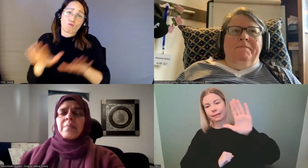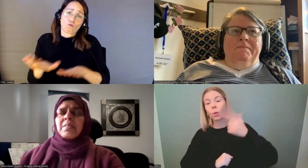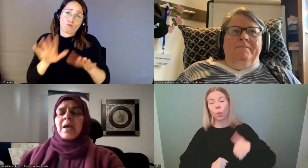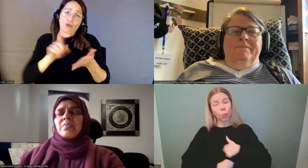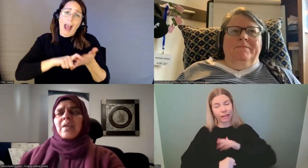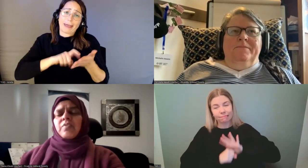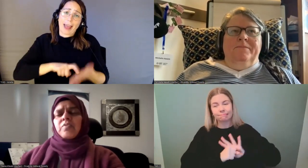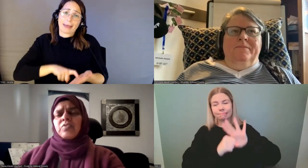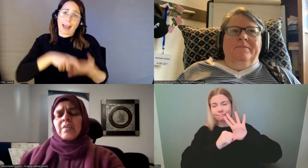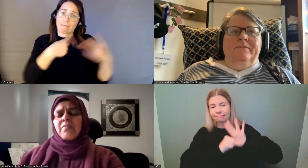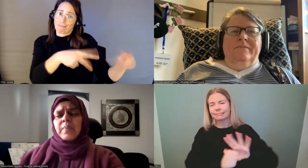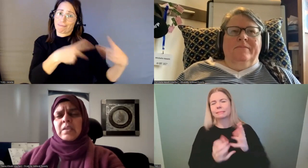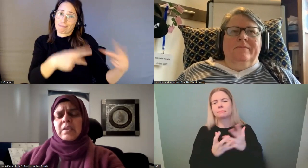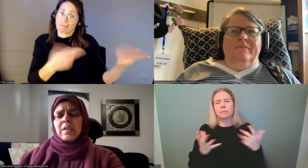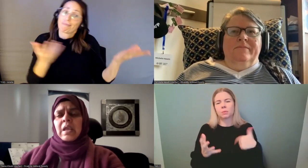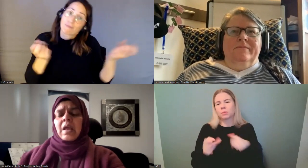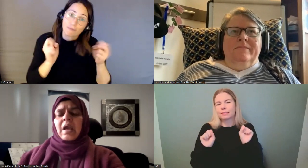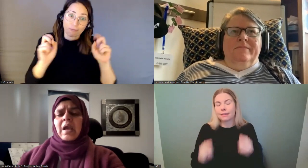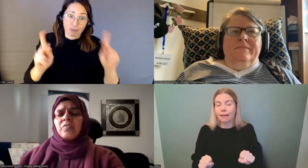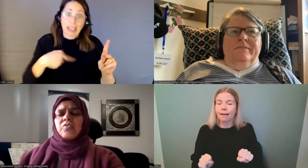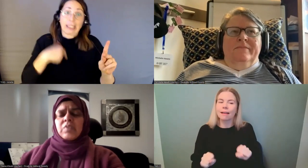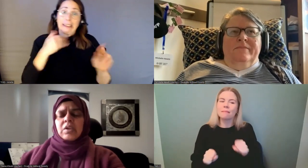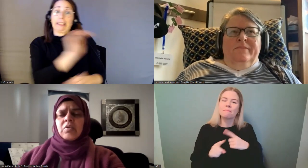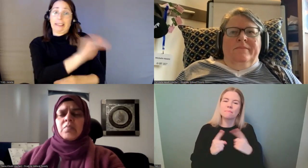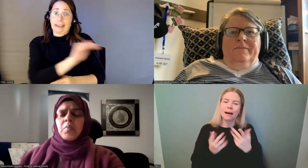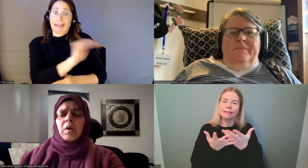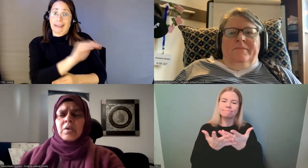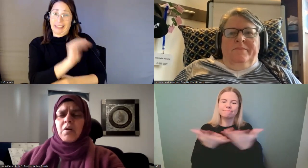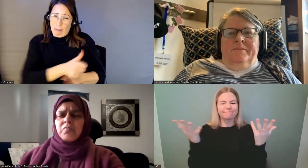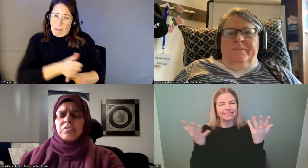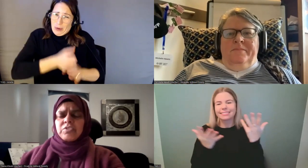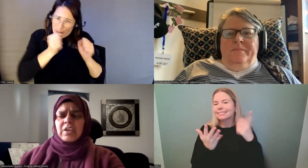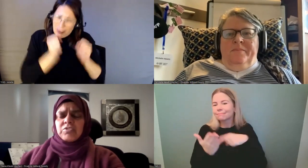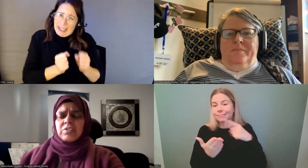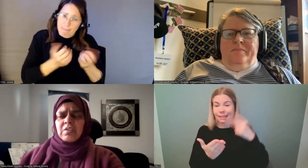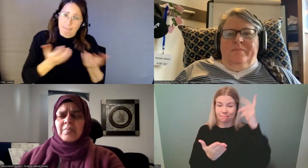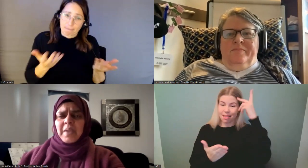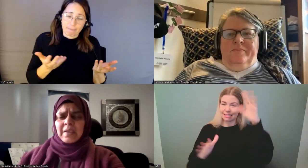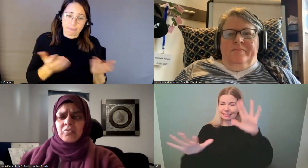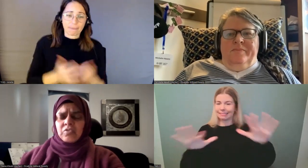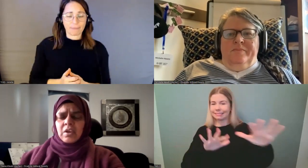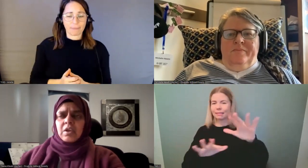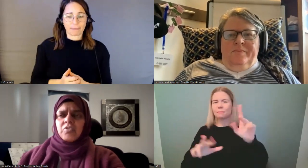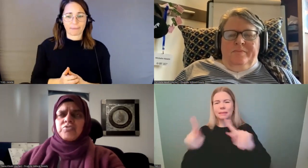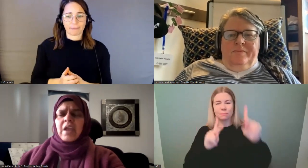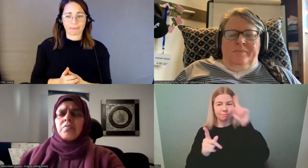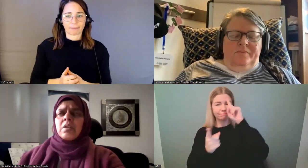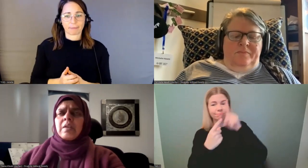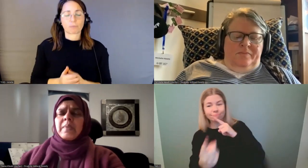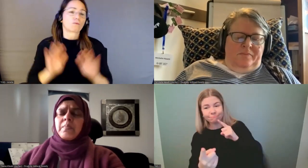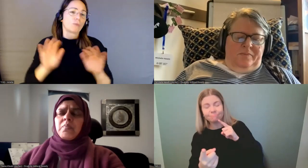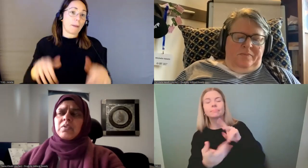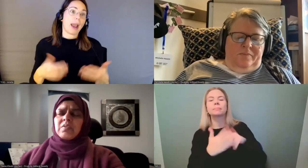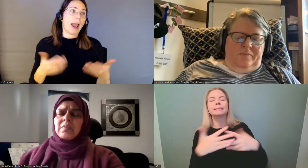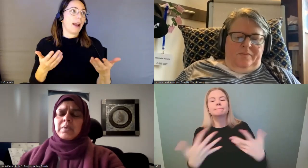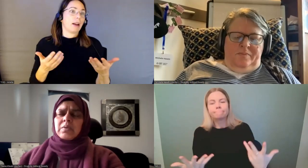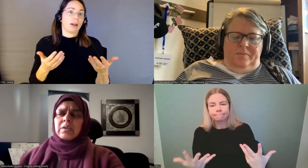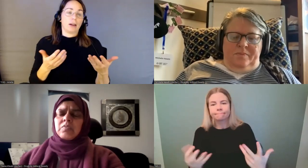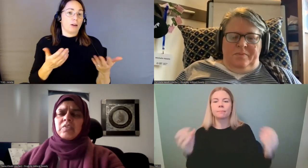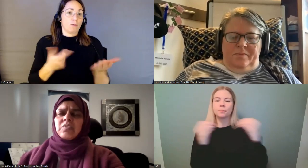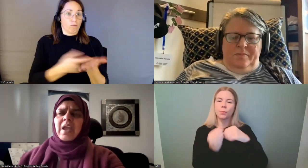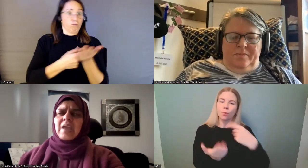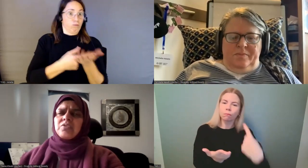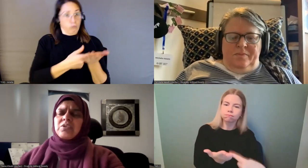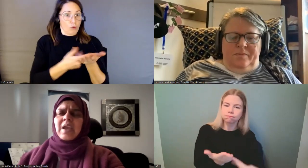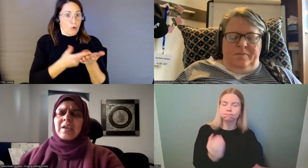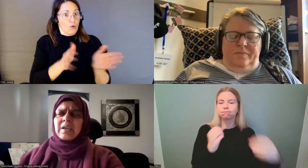So some of that diversity of opinion has triggered more conversation and debate. Generally, people with disabilities,